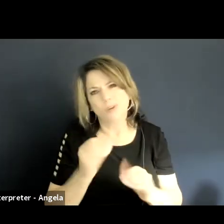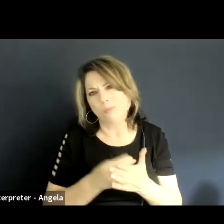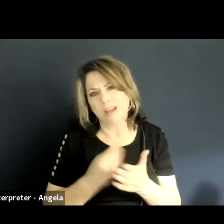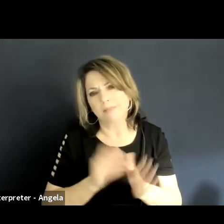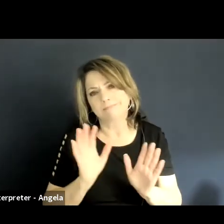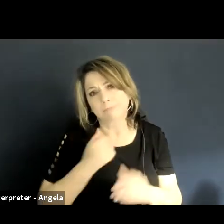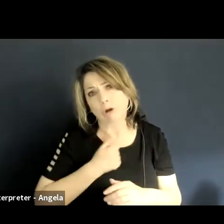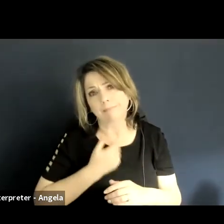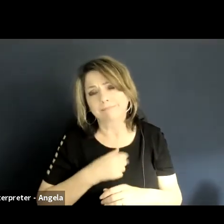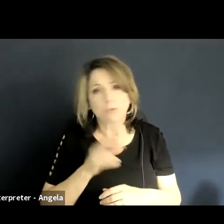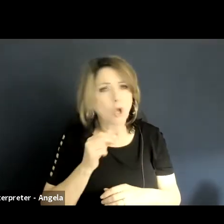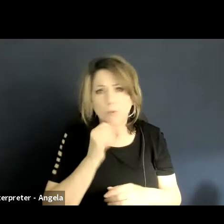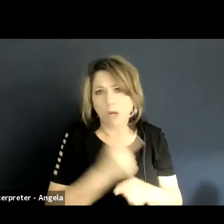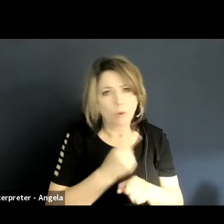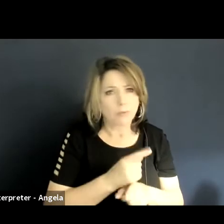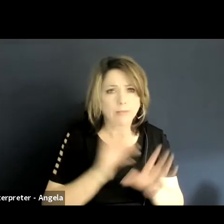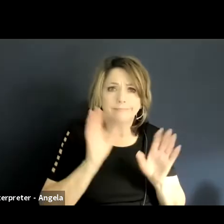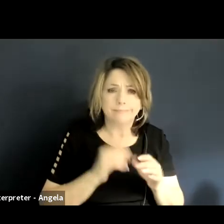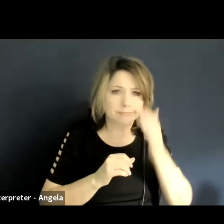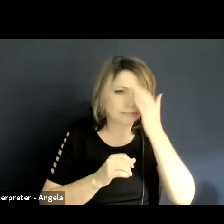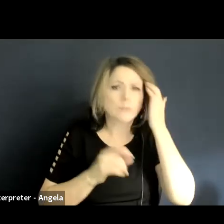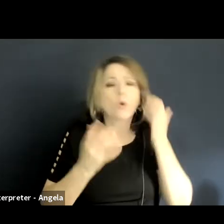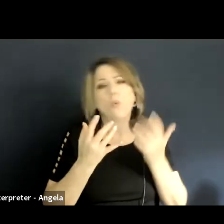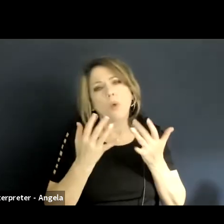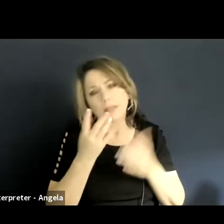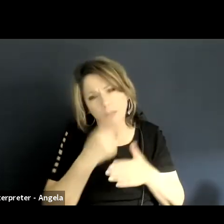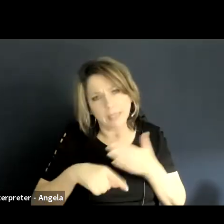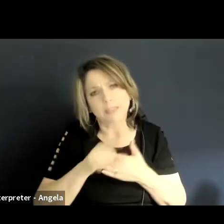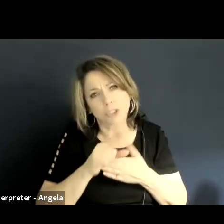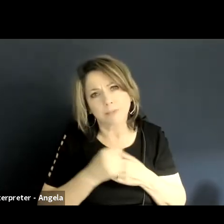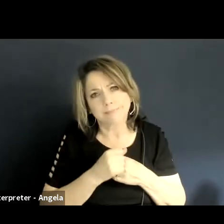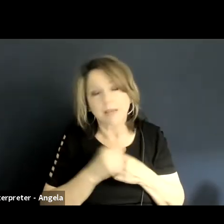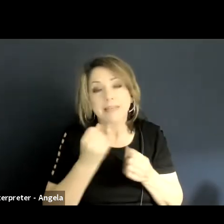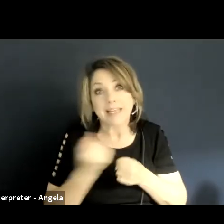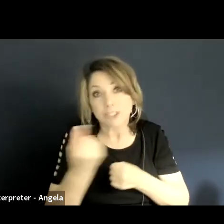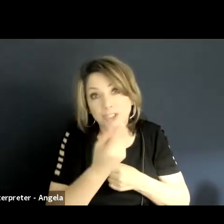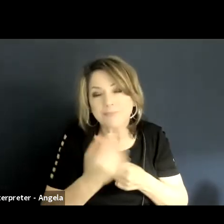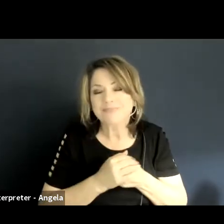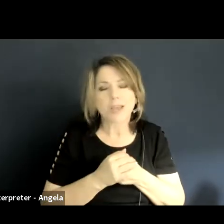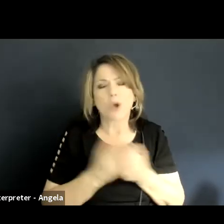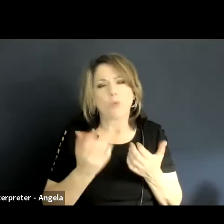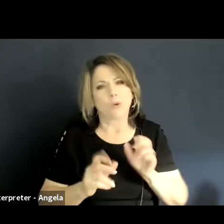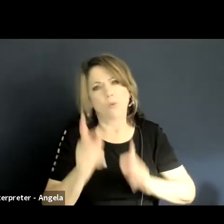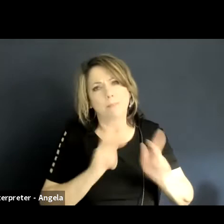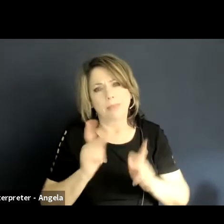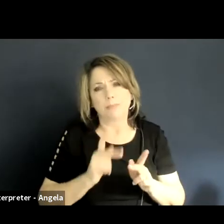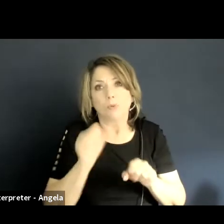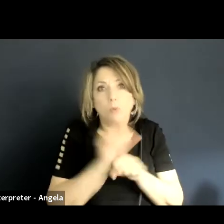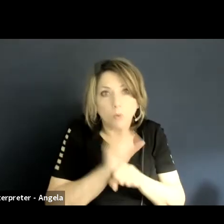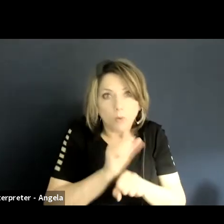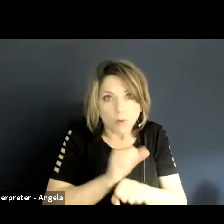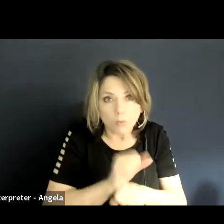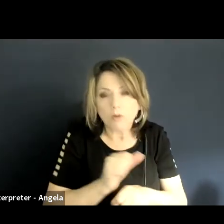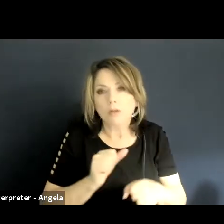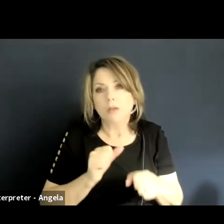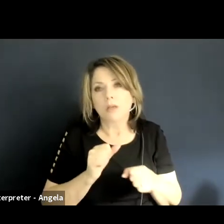or no, it's not appropriate, or it should wait till next year. We don't want people to go through a whole lot of work without having